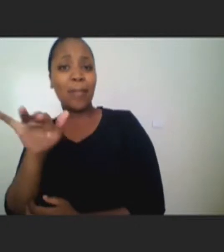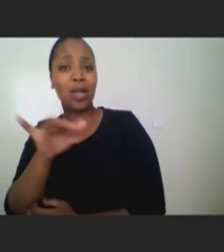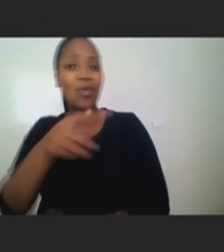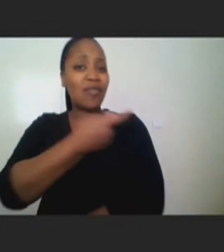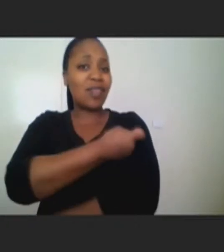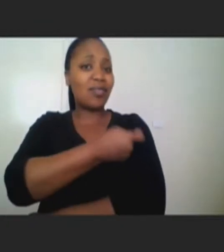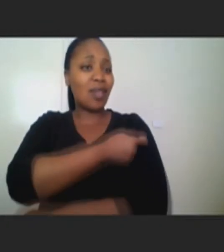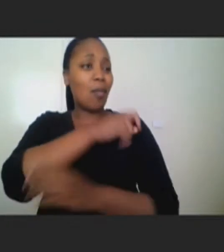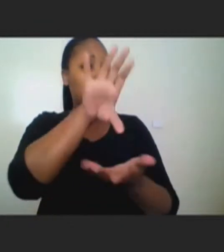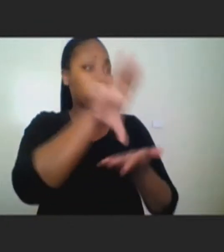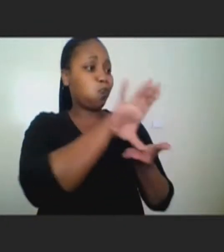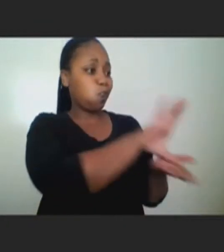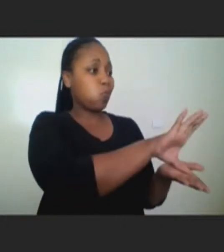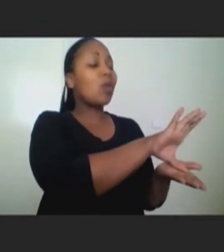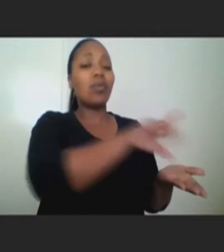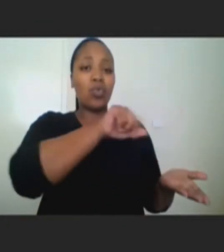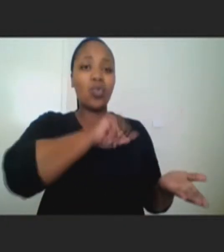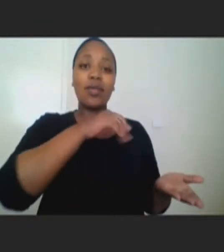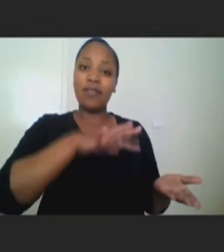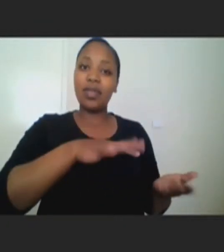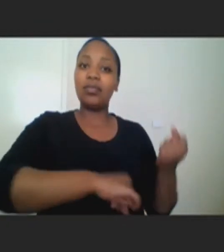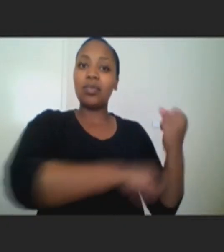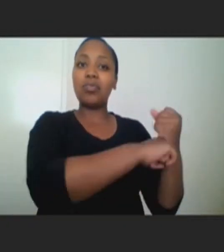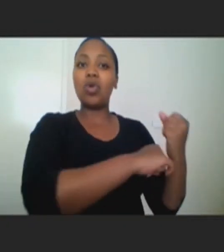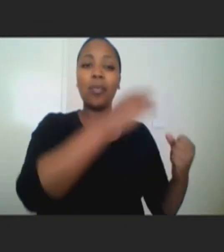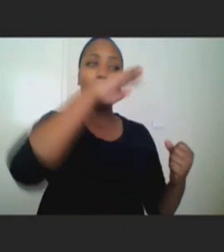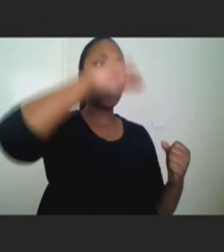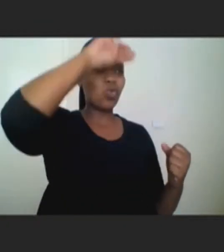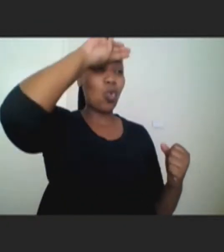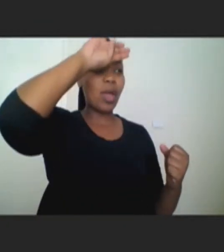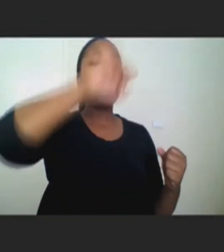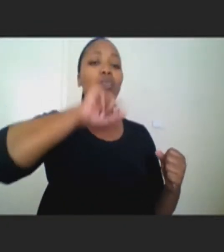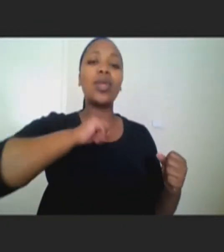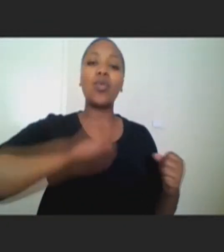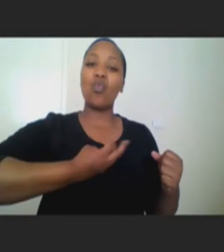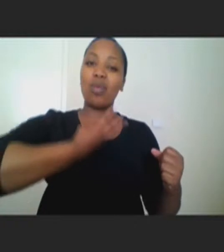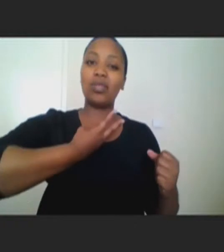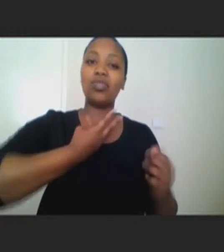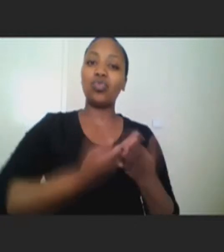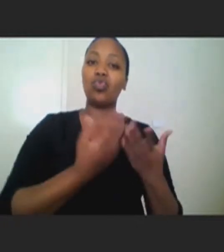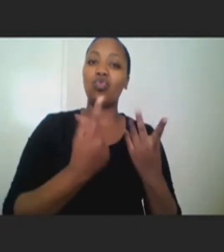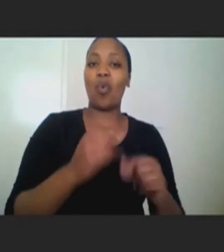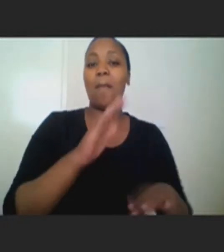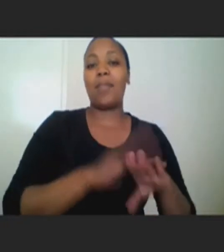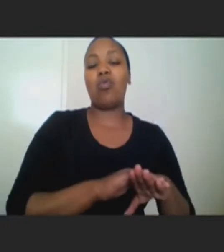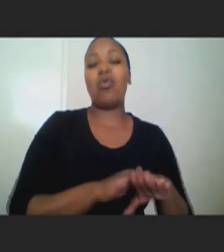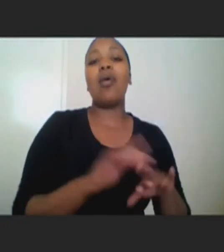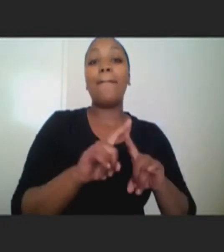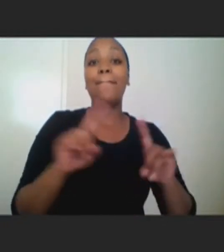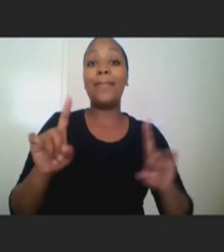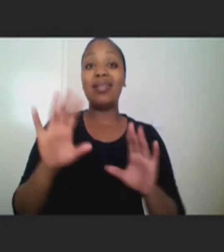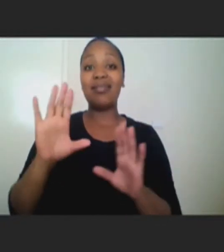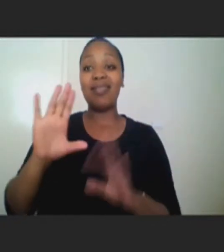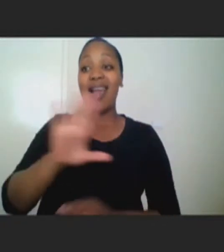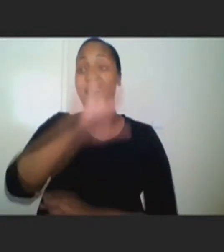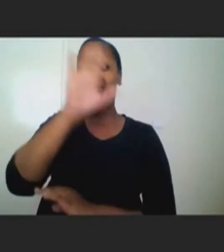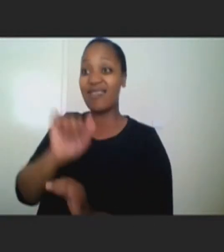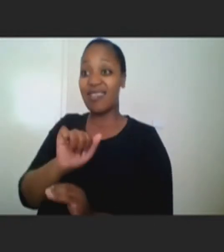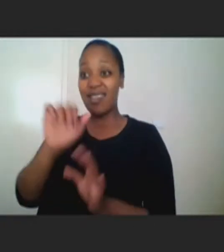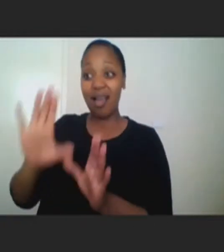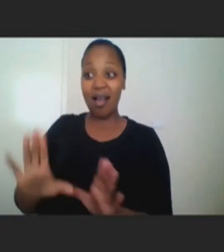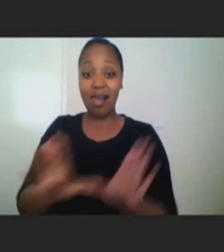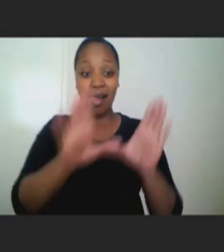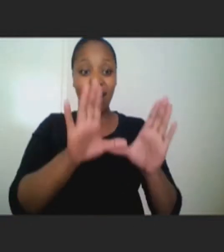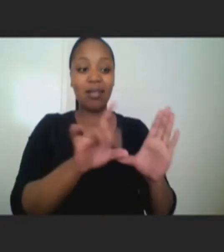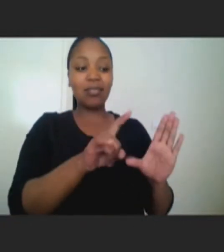more, and we will continue to do more. But in Africa, generally, the vaccine rate is very low, and not because